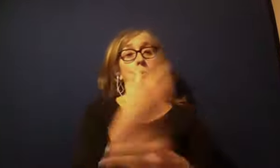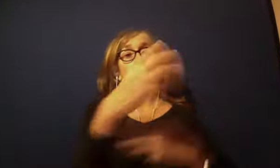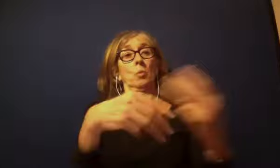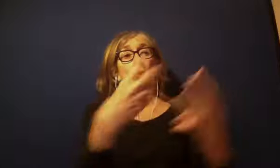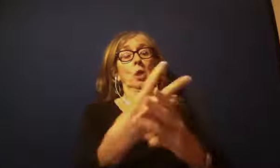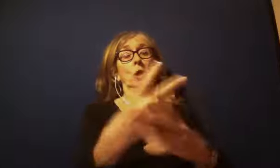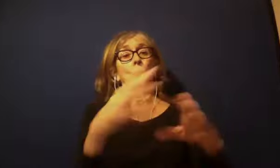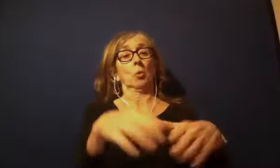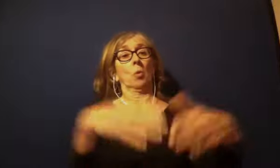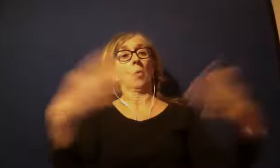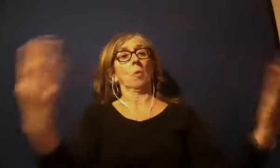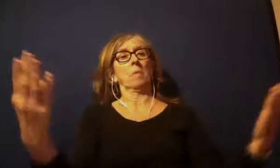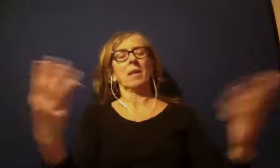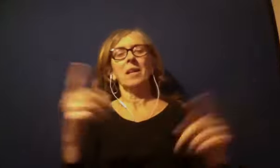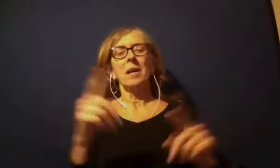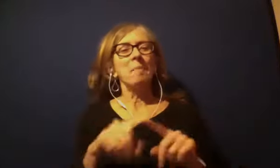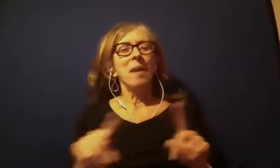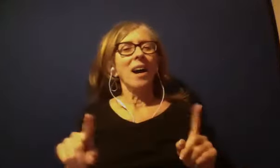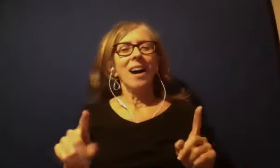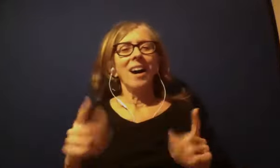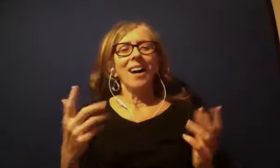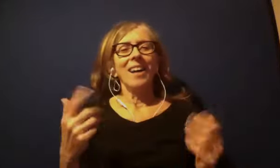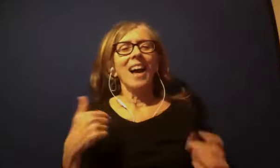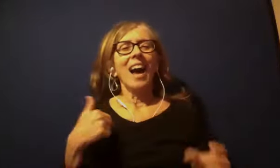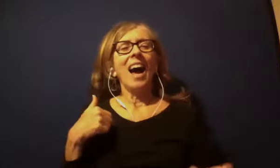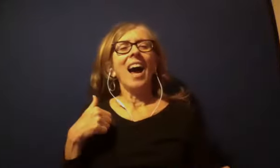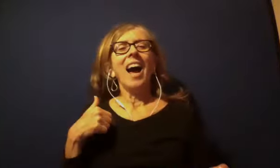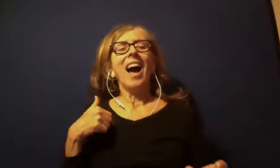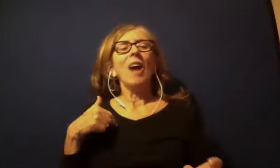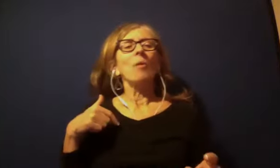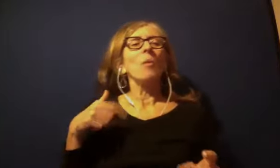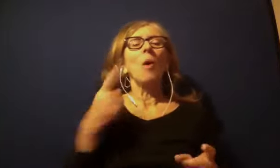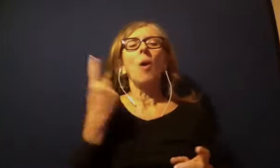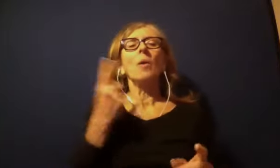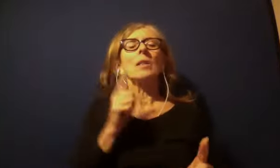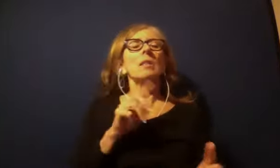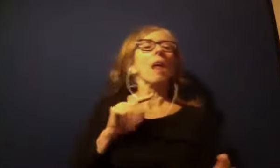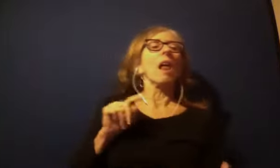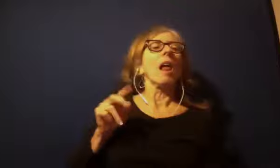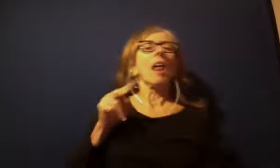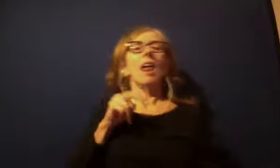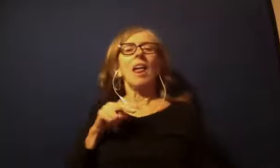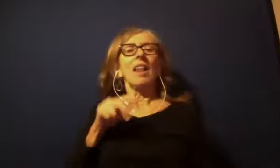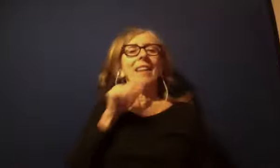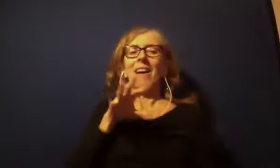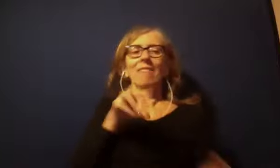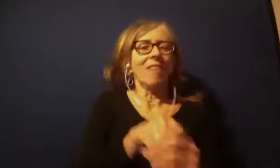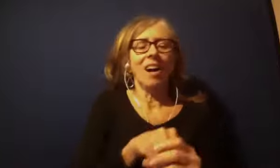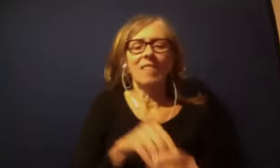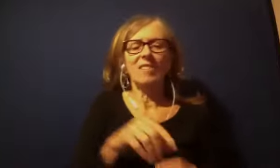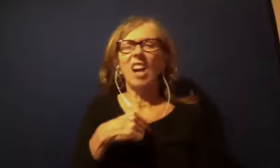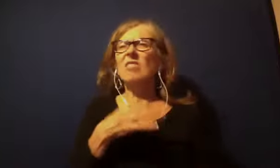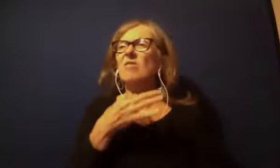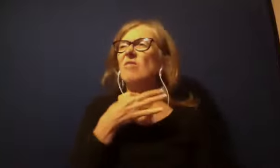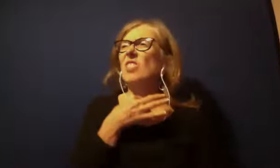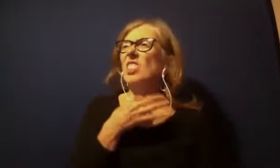wasn't enough. I got sicker in the rooms. And, you know, I was desperately trying to find out how people do the